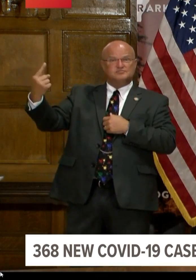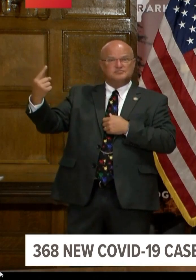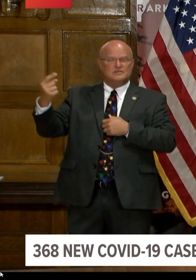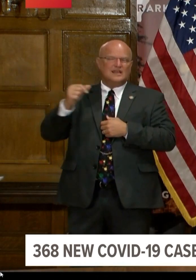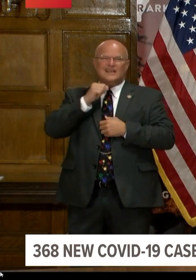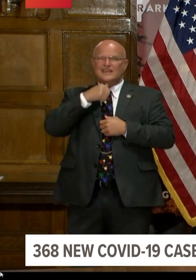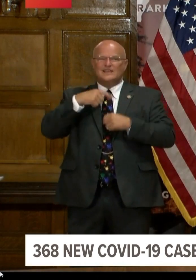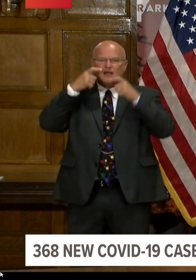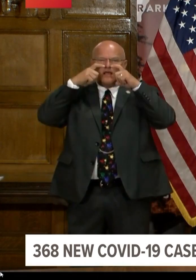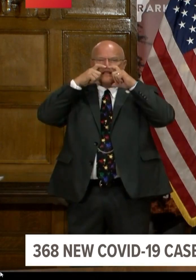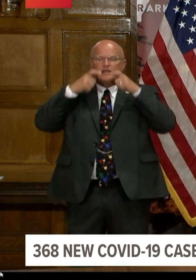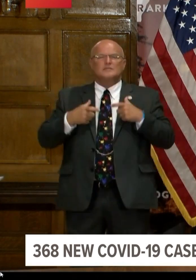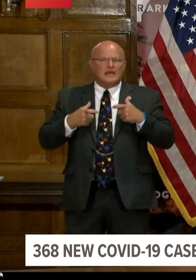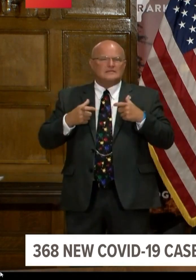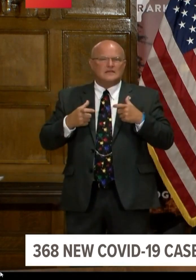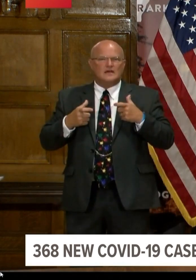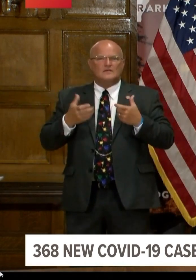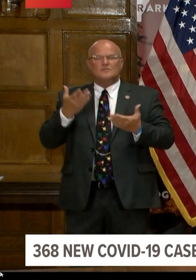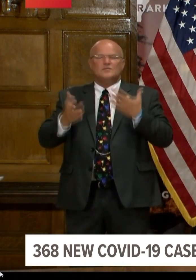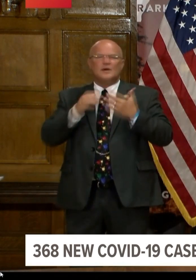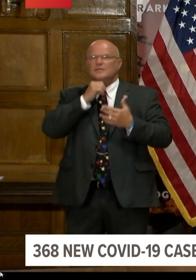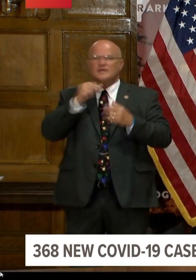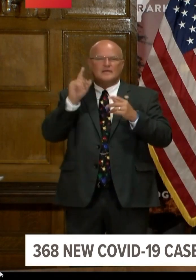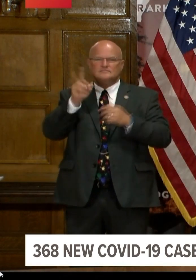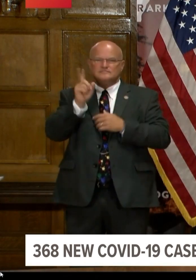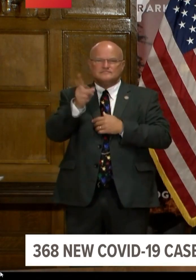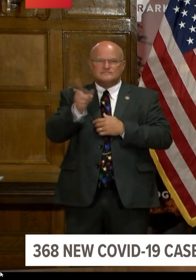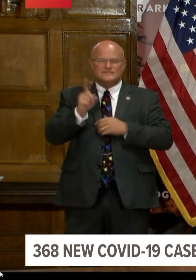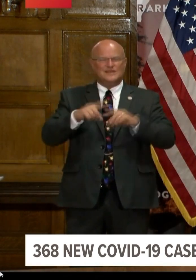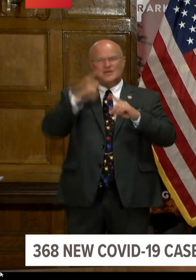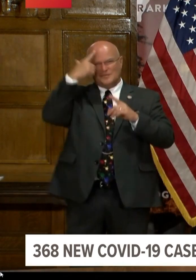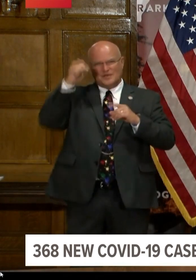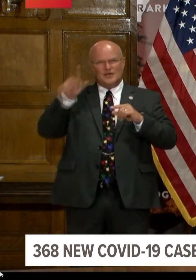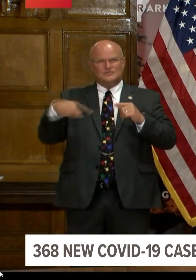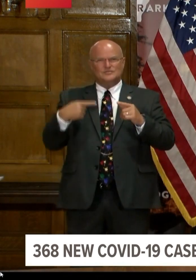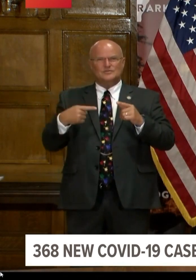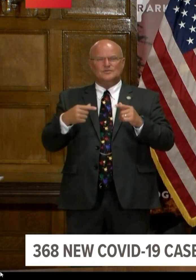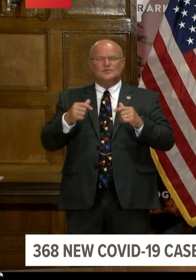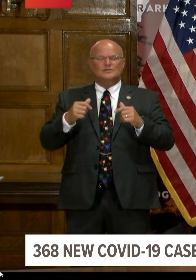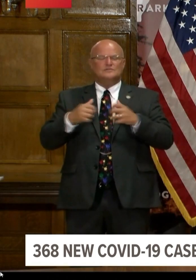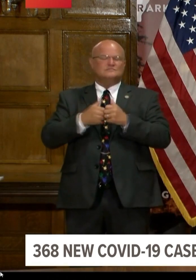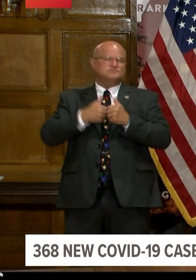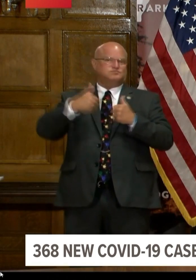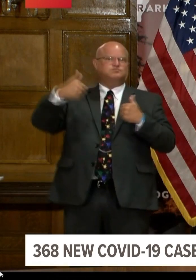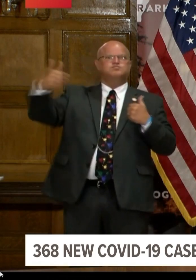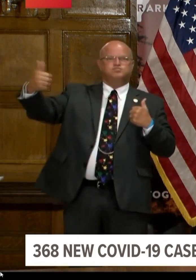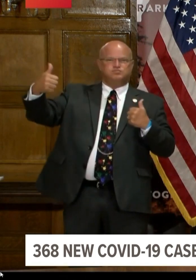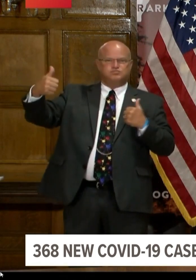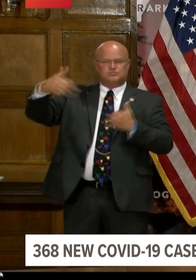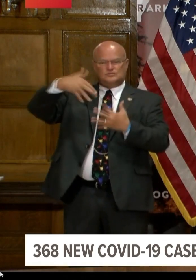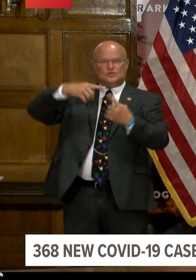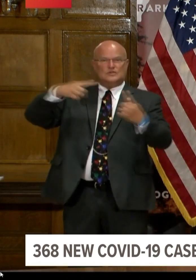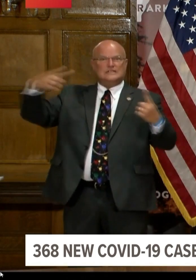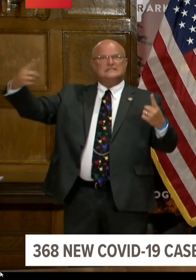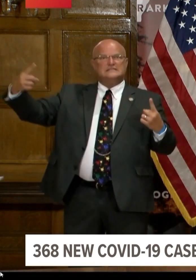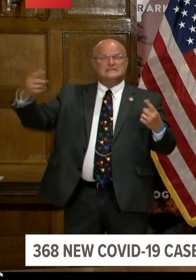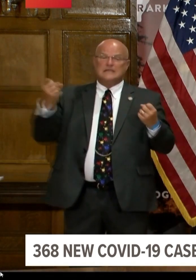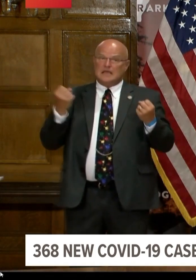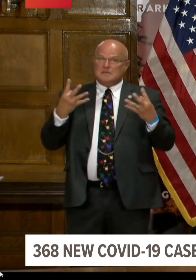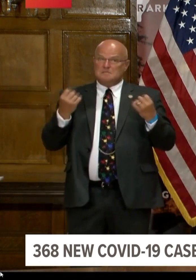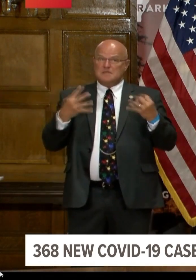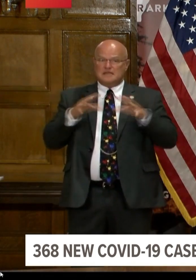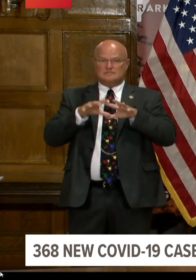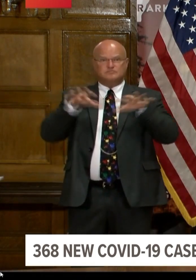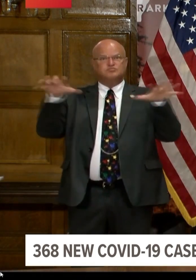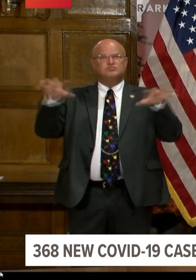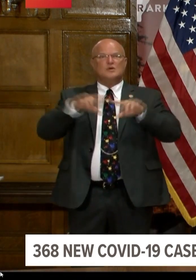don't take your mask off, we're probably not going to fuss too hard because you're dramatically socially distanced. And there was a lot of those there, but